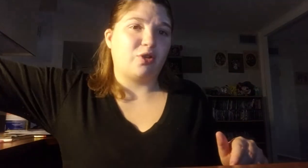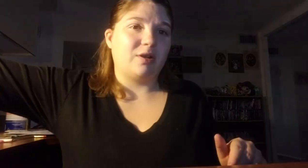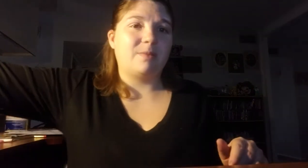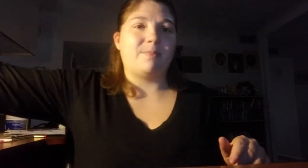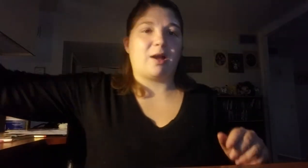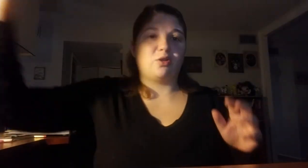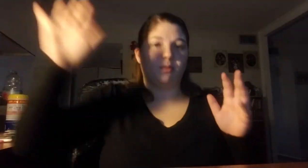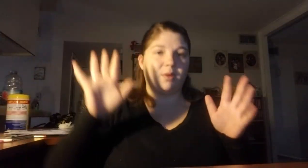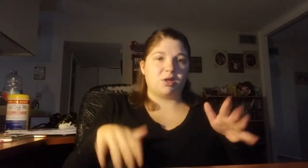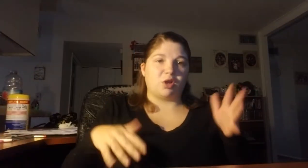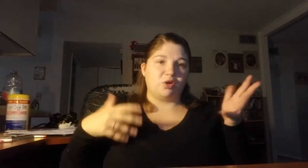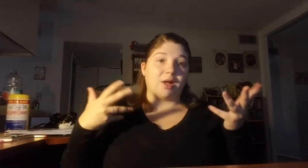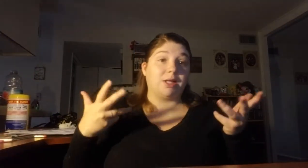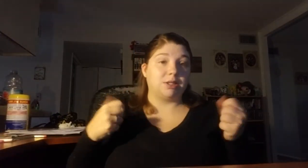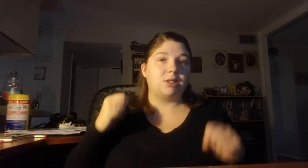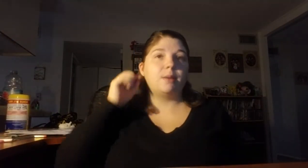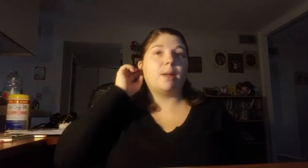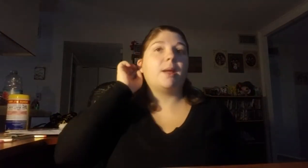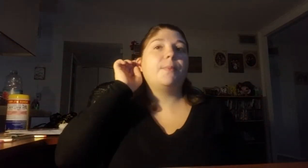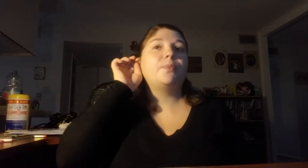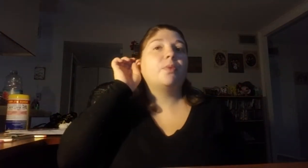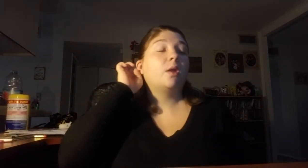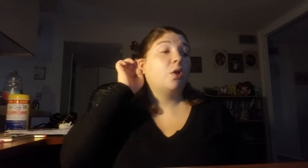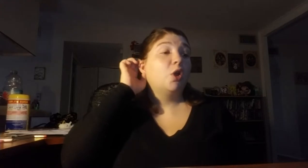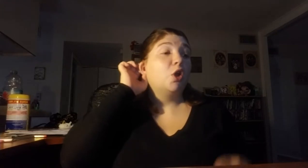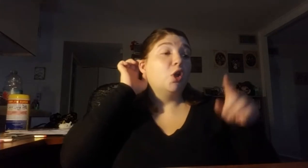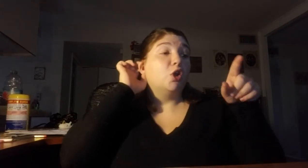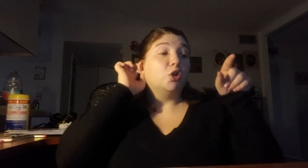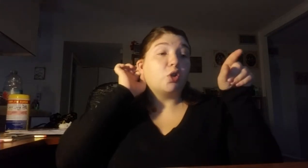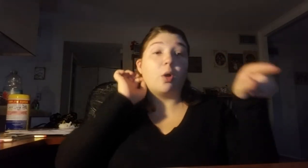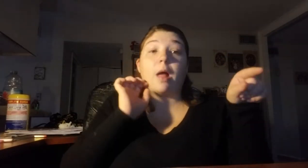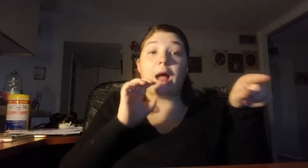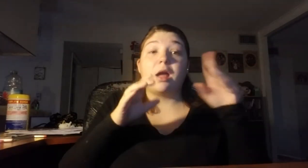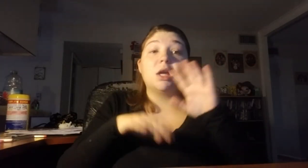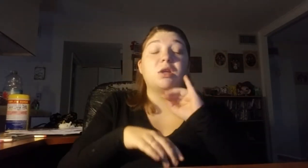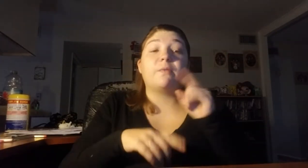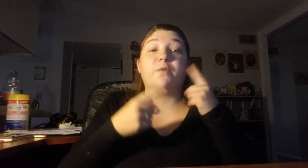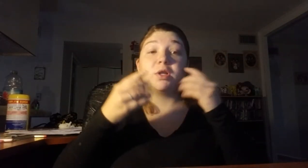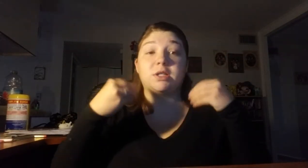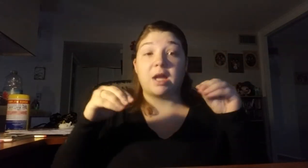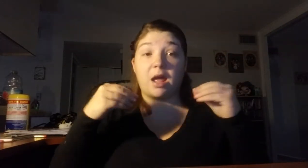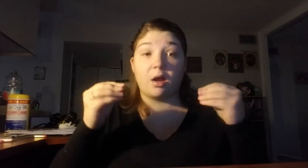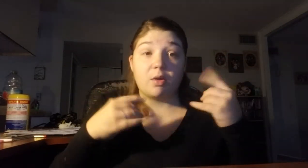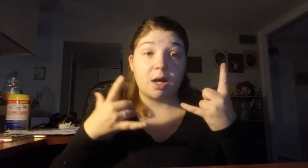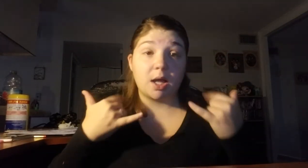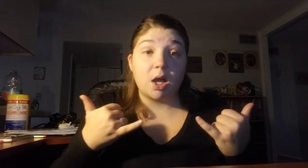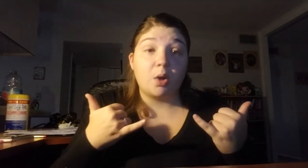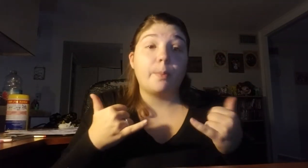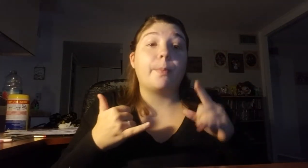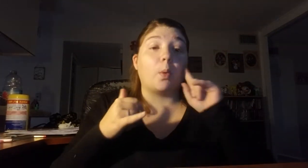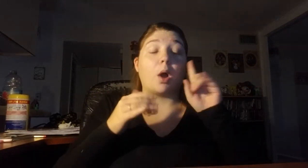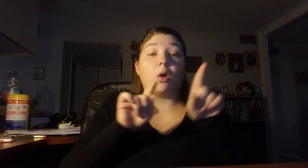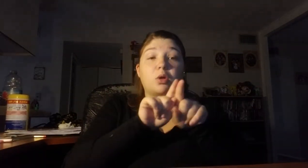this back to me so you guys can see me. So that is for sale right now, but we also would